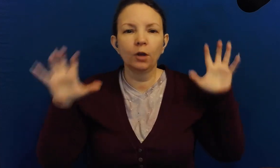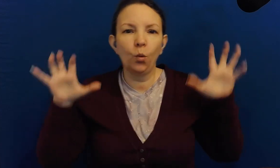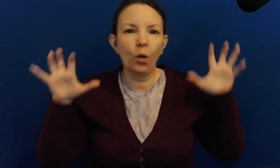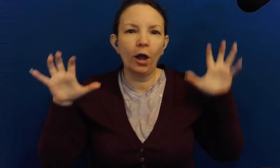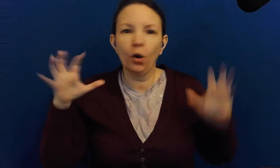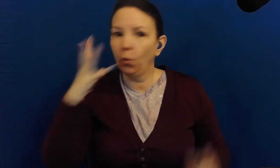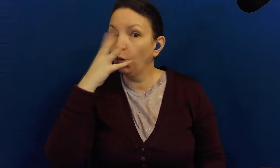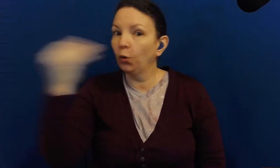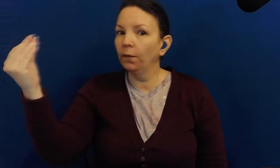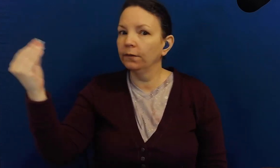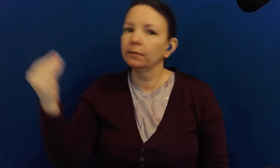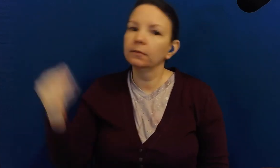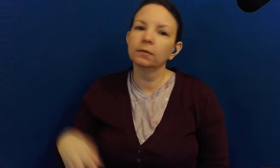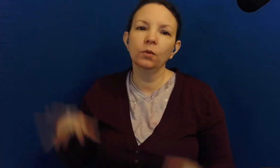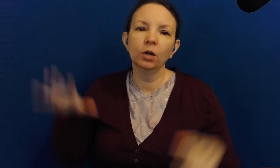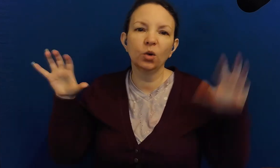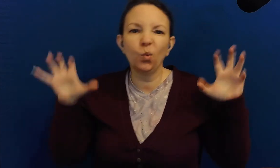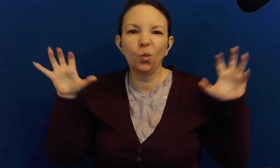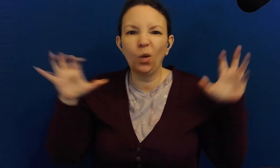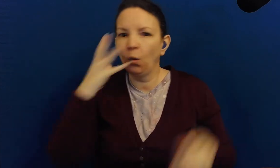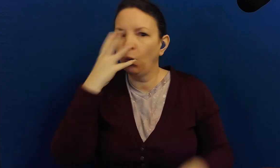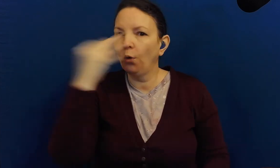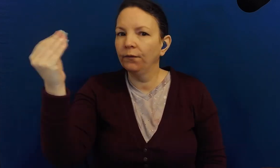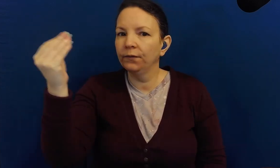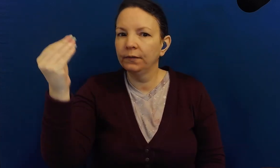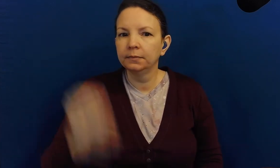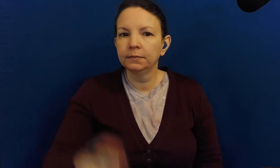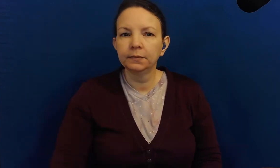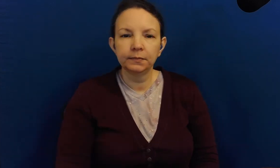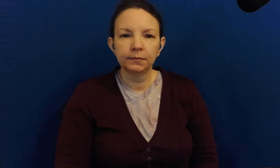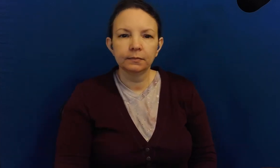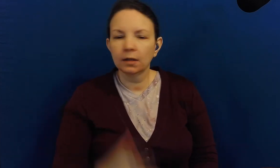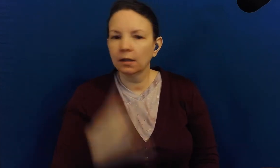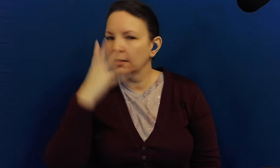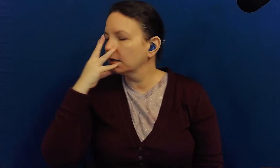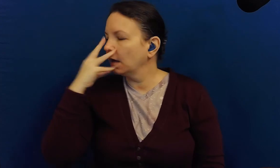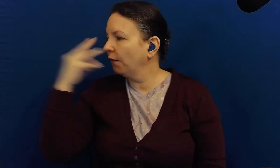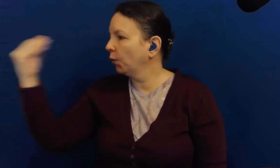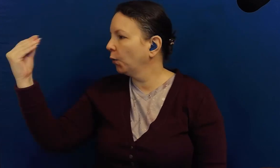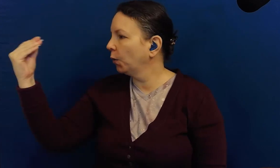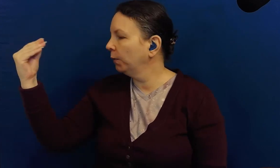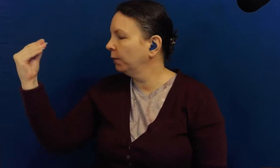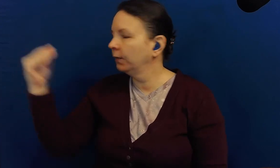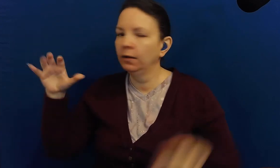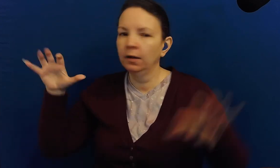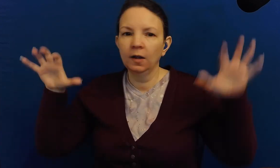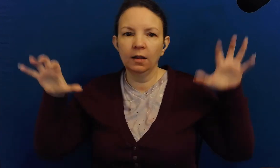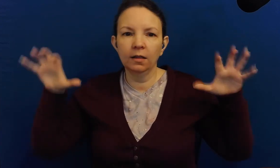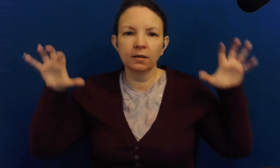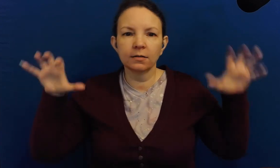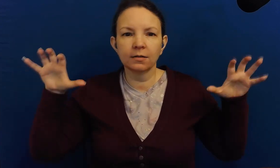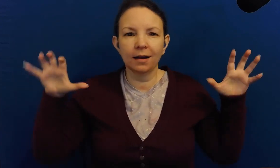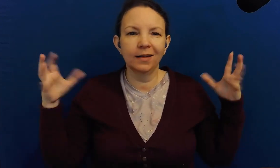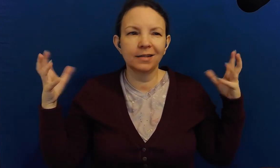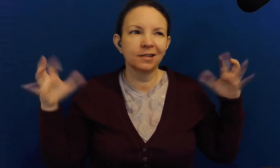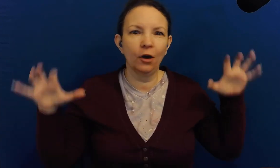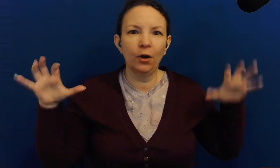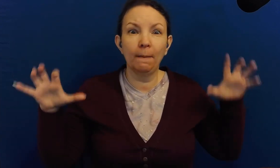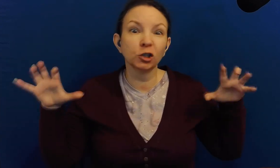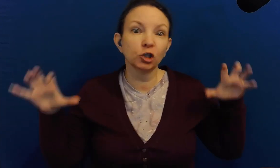werewolf. We do werewolf. So this is time for wolf. And this is kind of like scary monster, so we